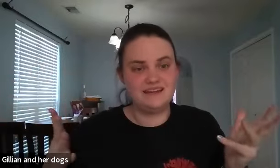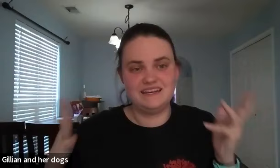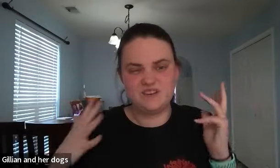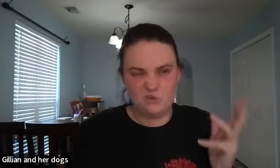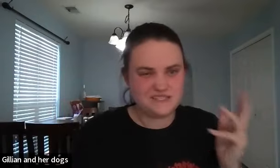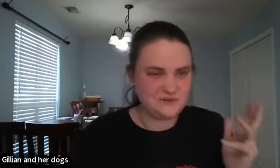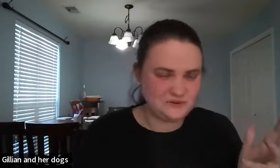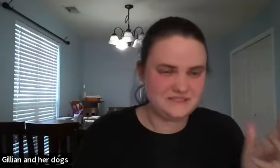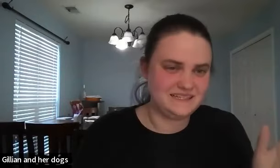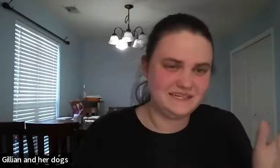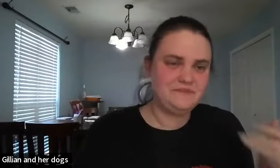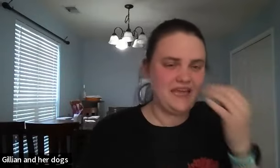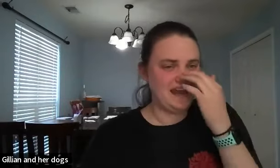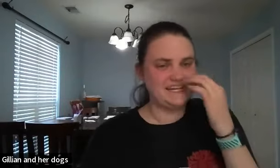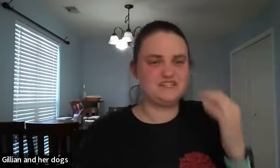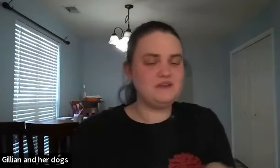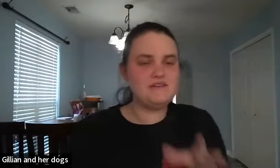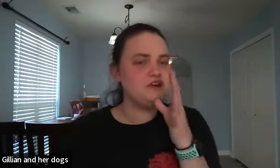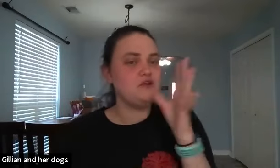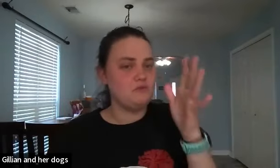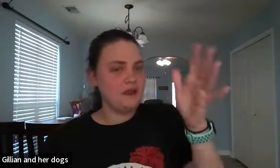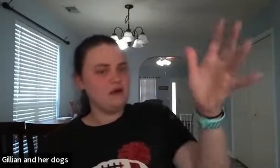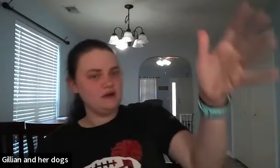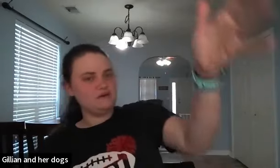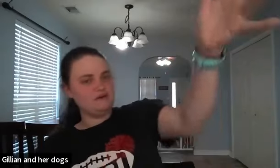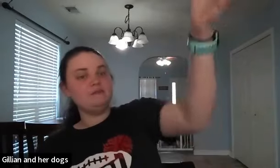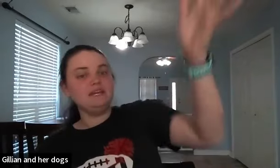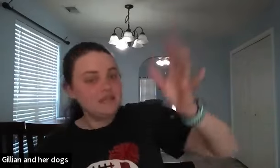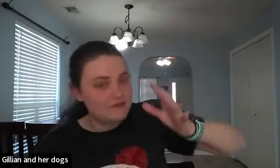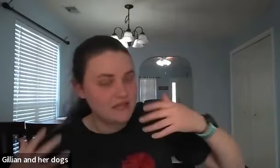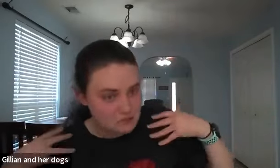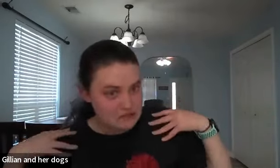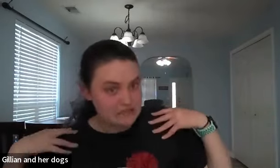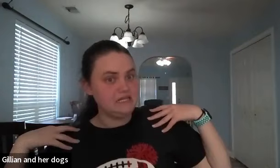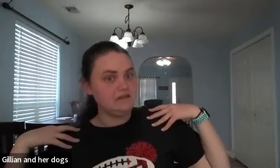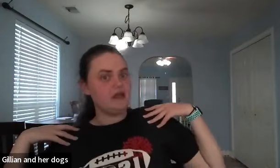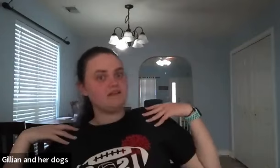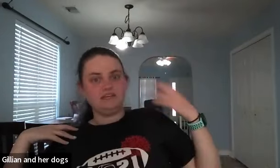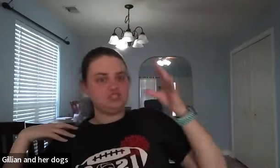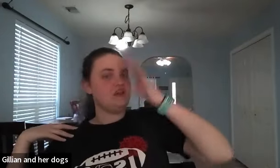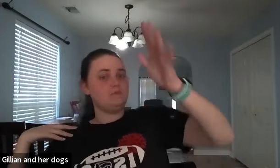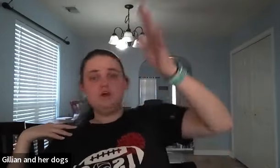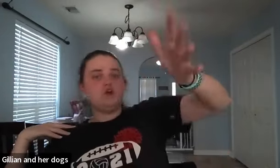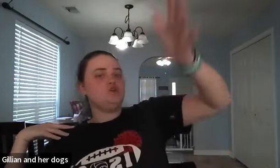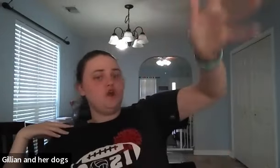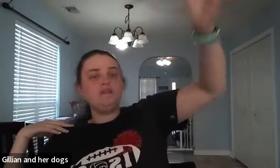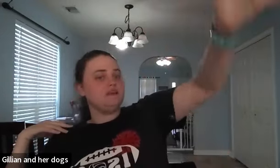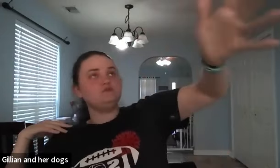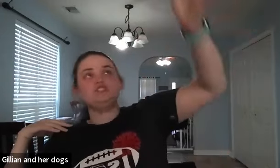And it's always so cool to see. And I'll never forget grandmama. I mean, he would lean back. Like it just kept going. Like it was just